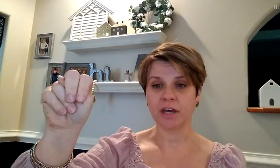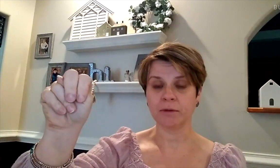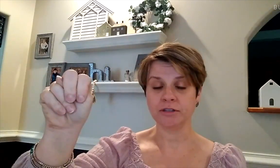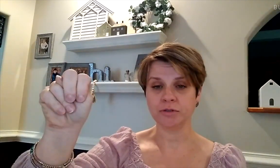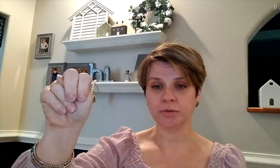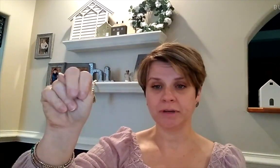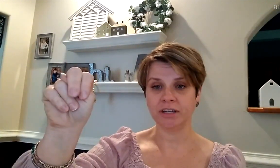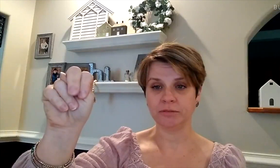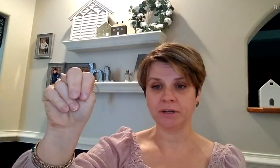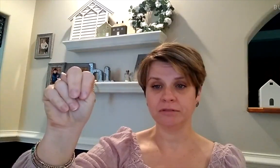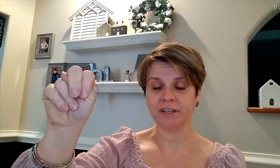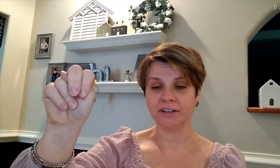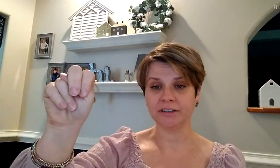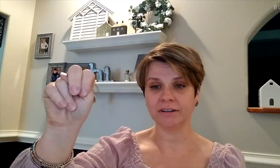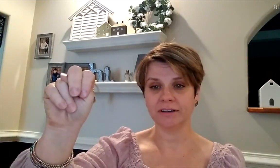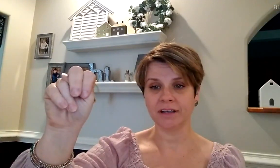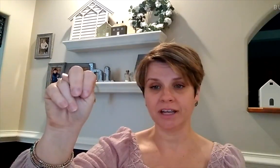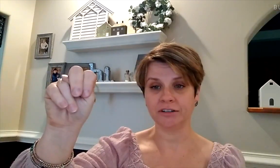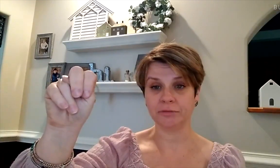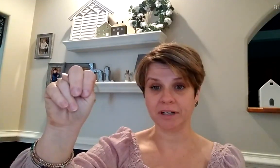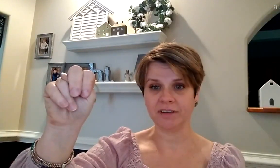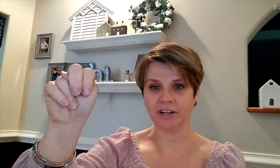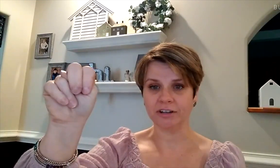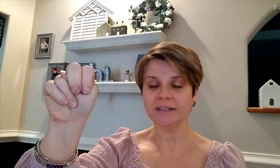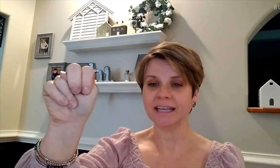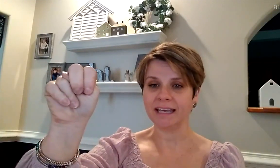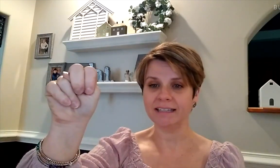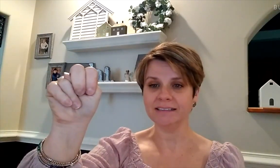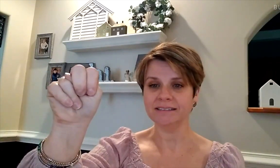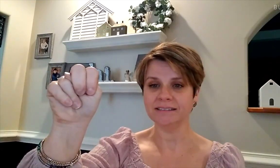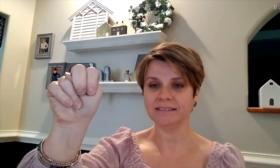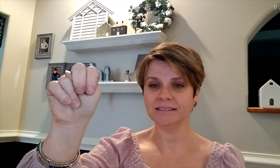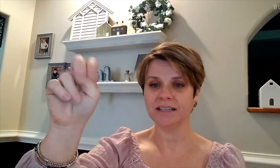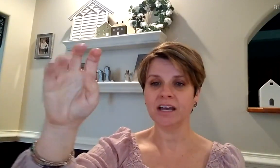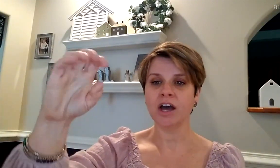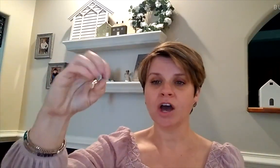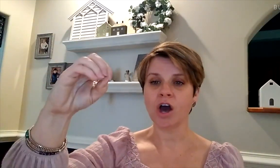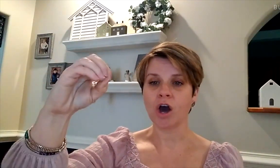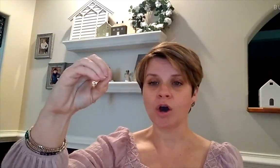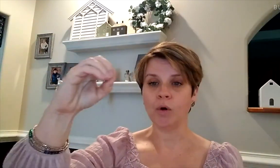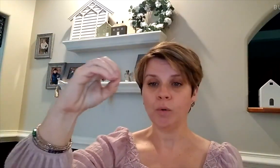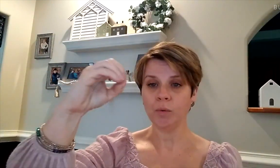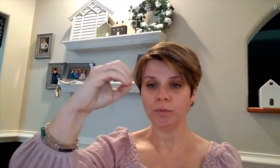goes between your middle finger and your ring finger, N, O,